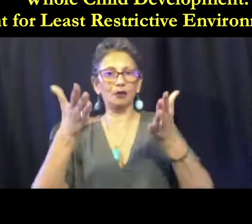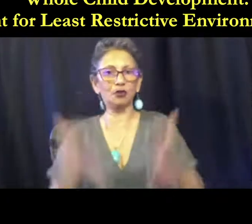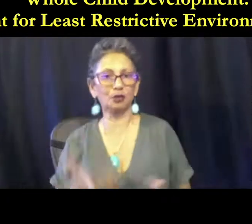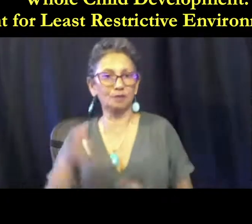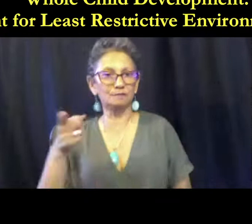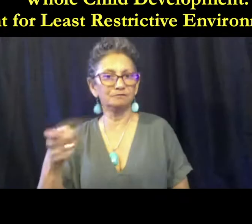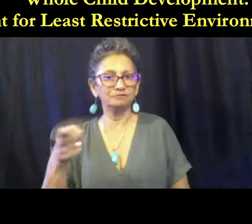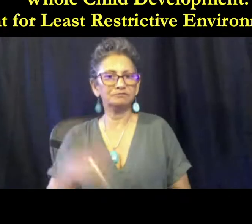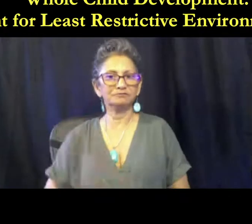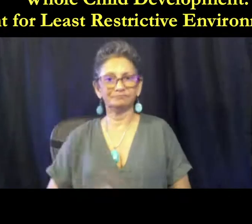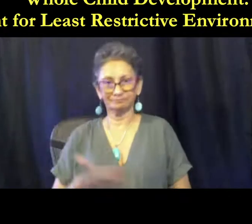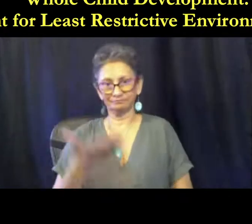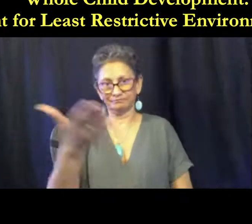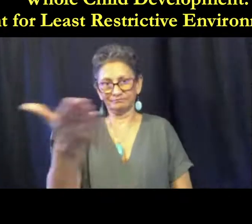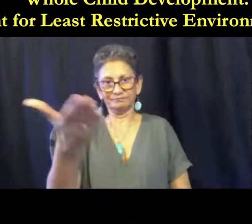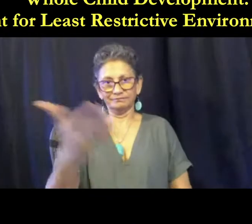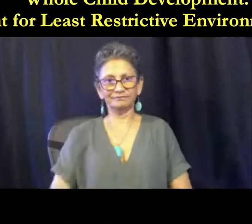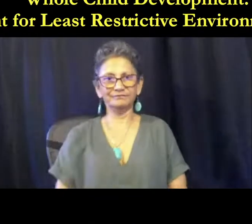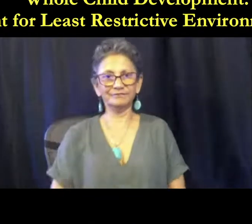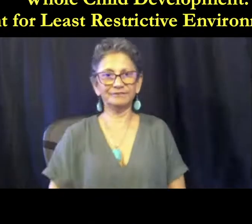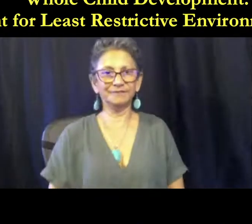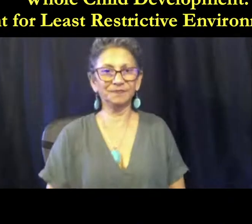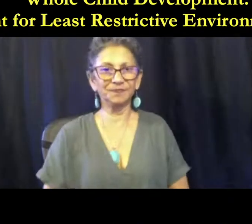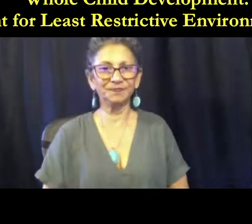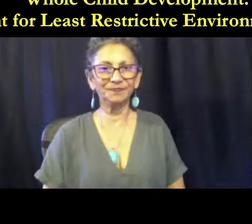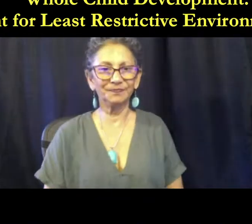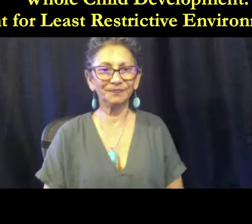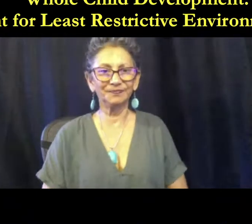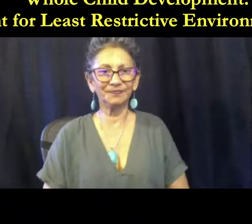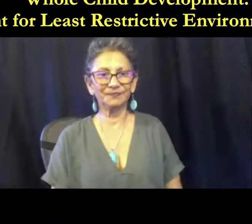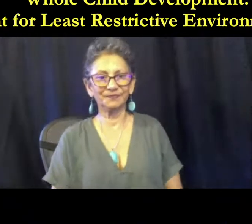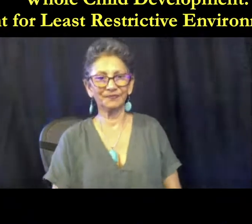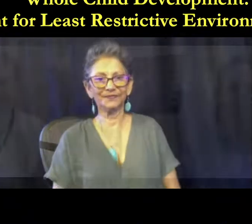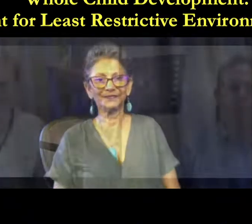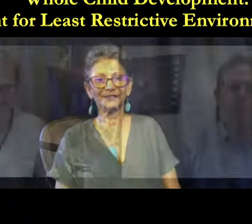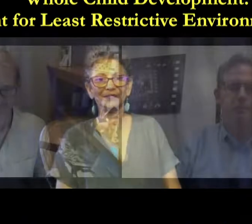Marla Hattrack. She'll be our moderator.